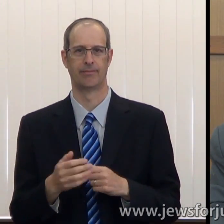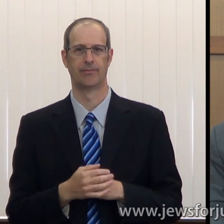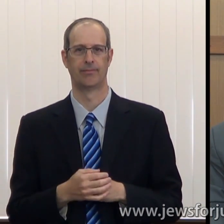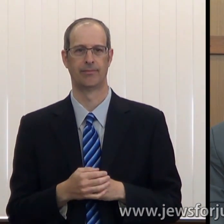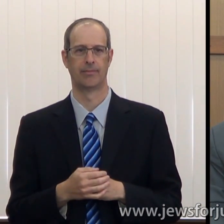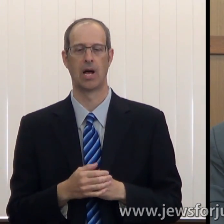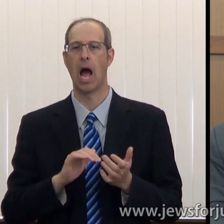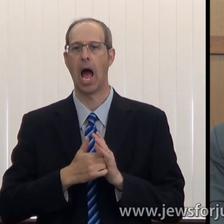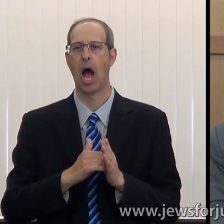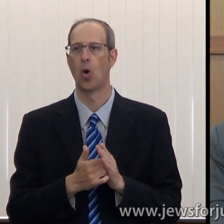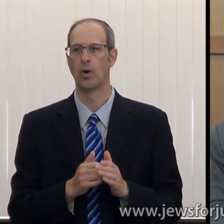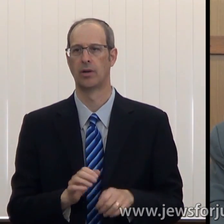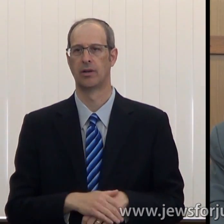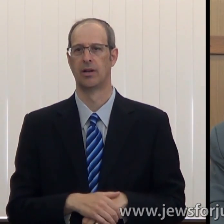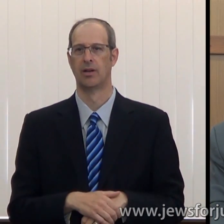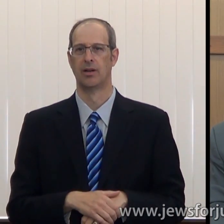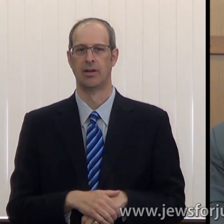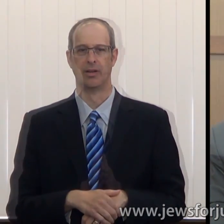How do we do this?